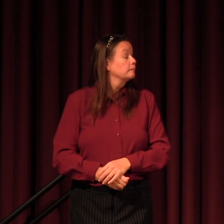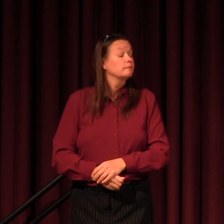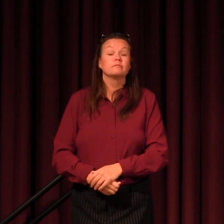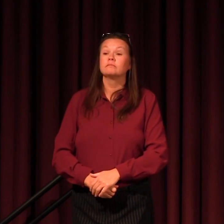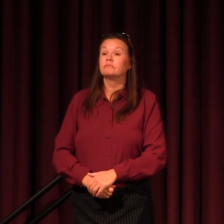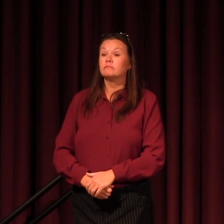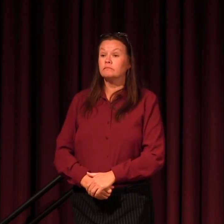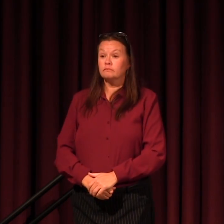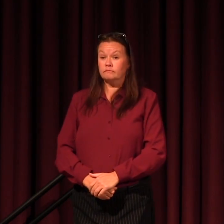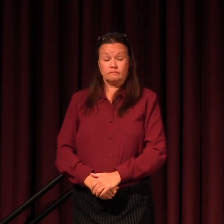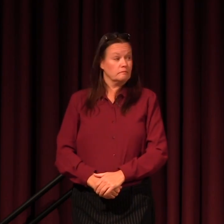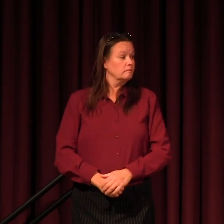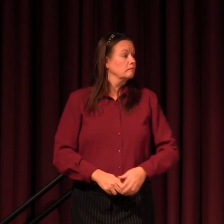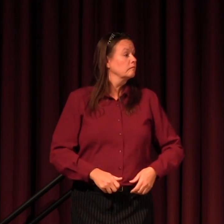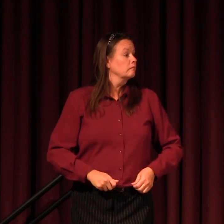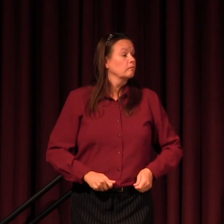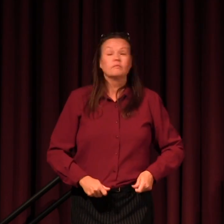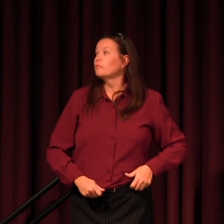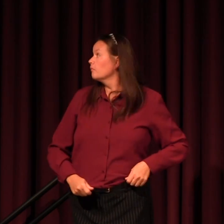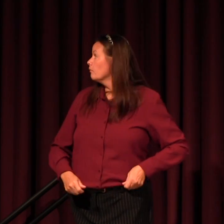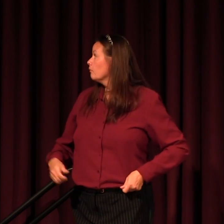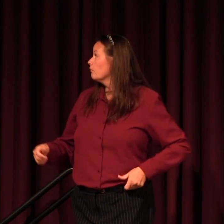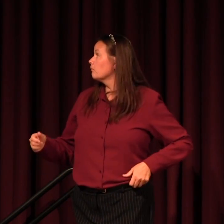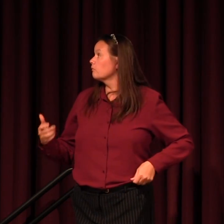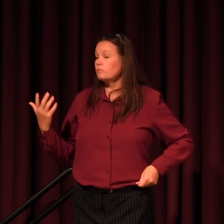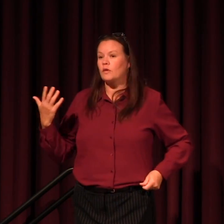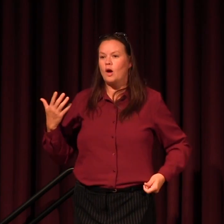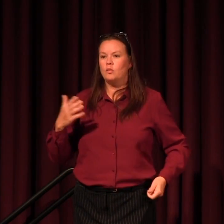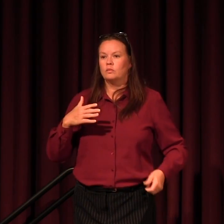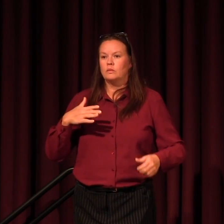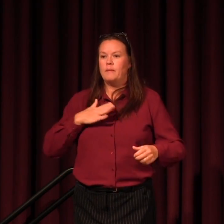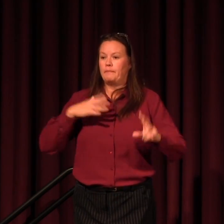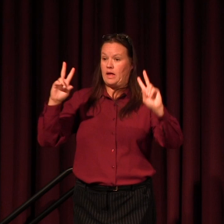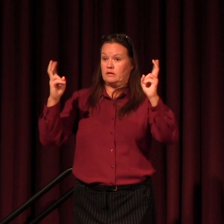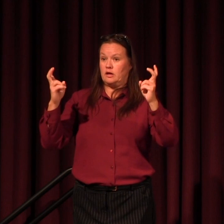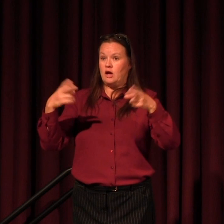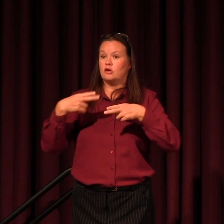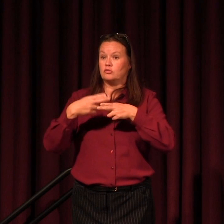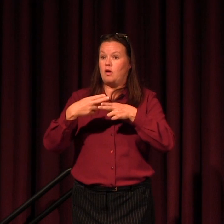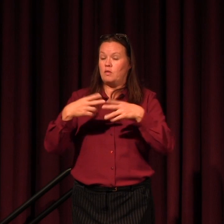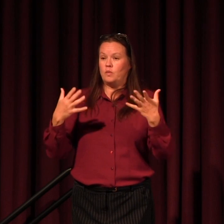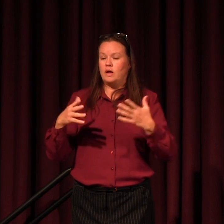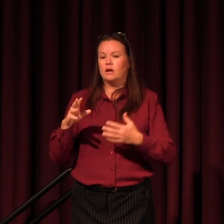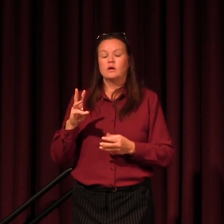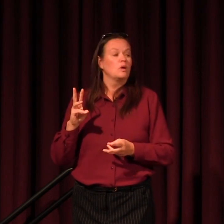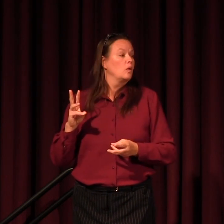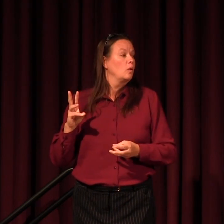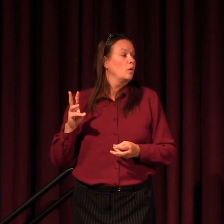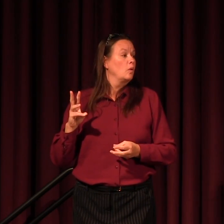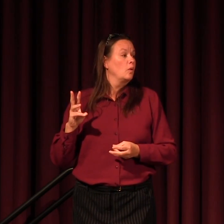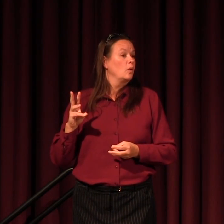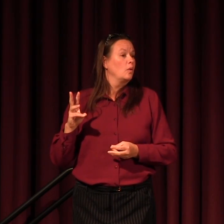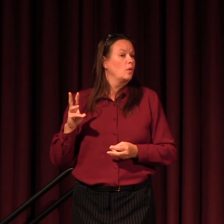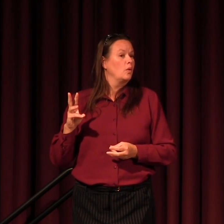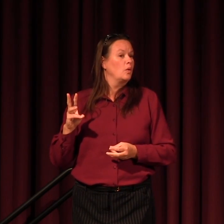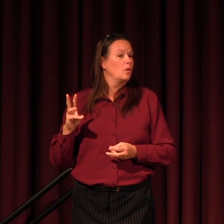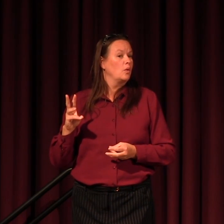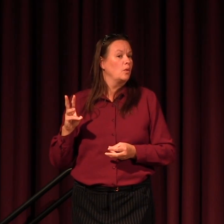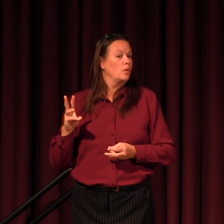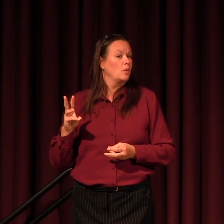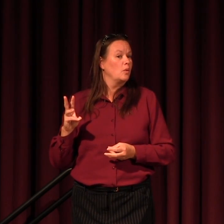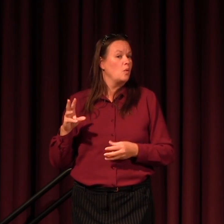So, this talk was titled, What's JEDI Got to Do With It? I don't know how to make this happen.